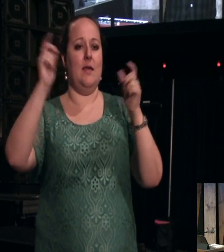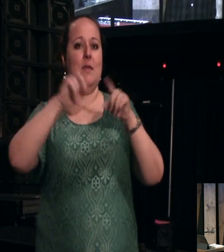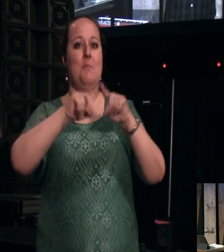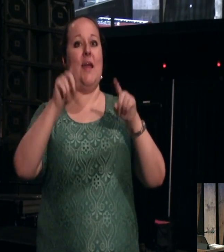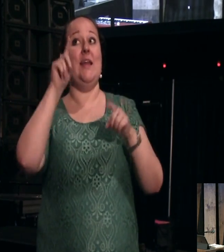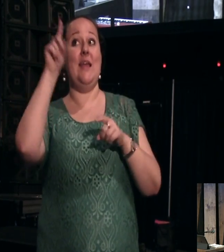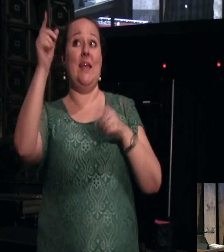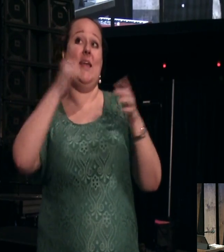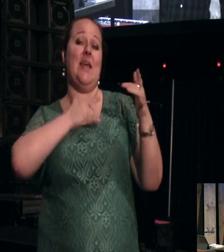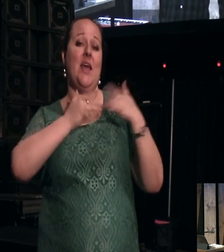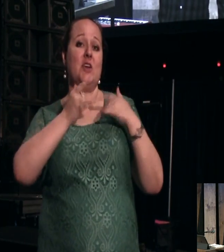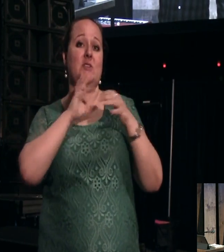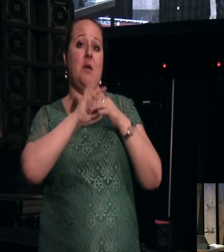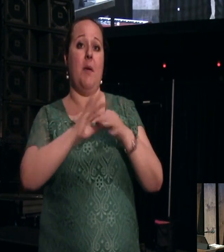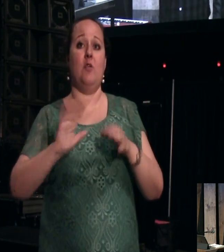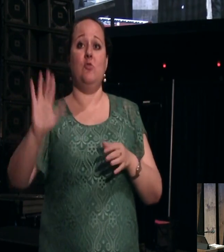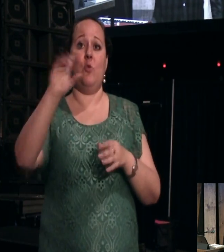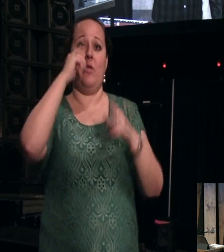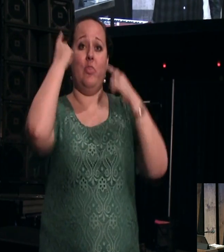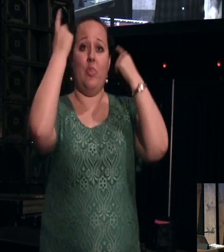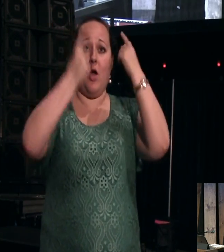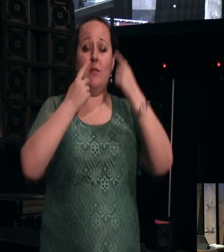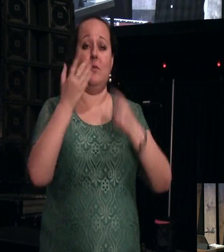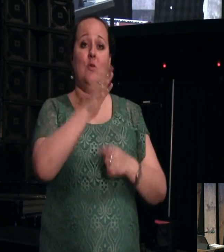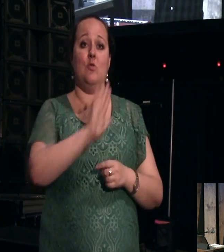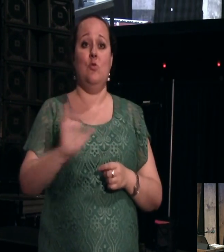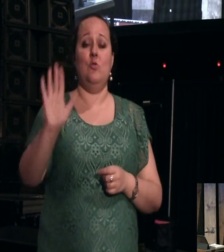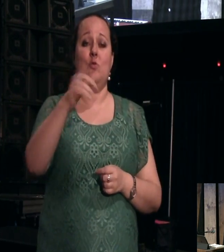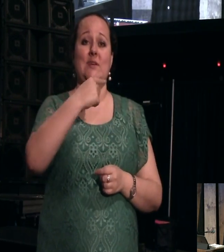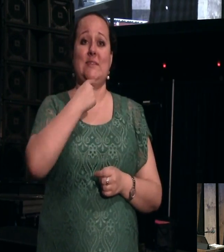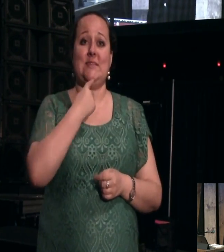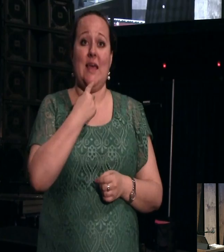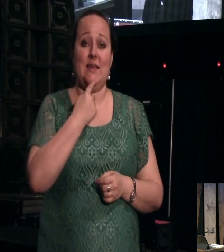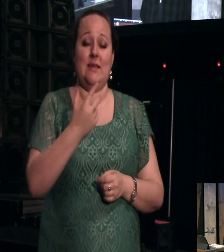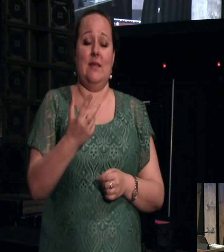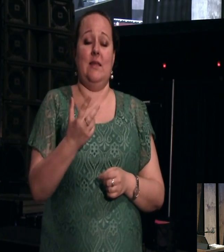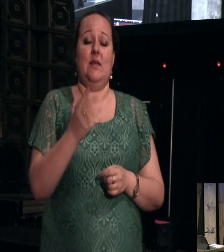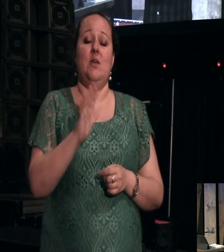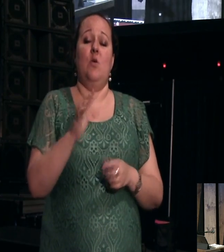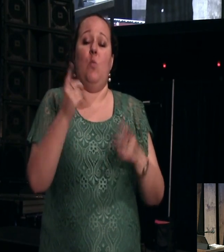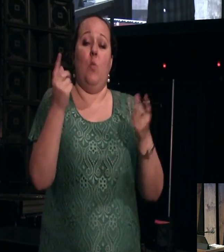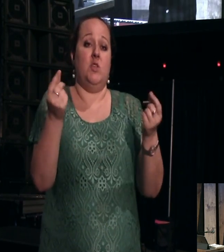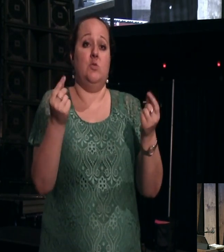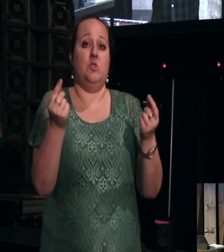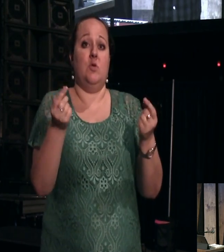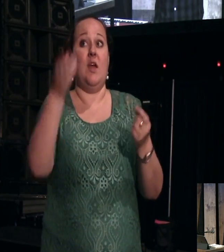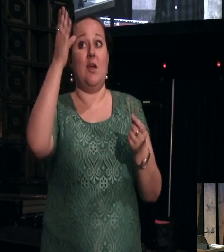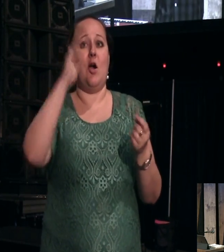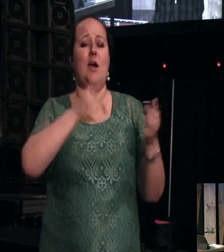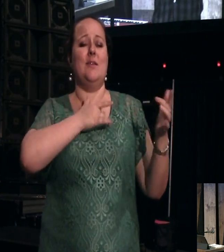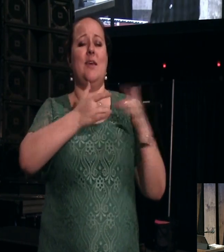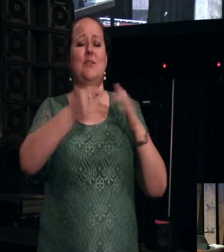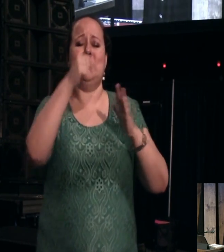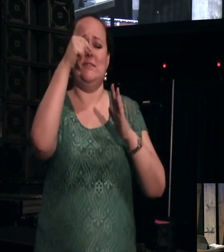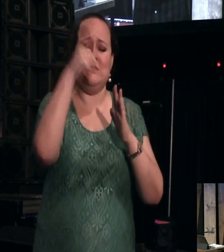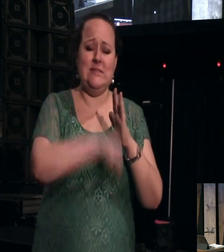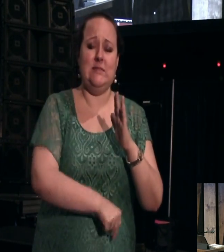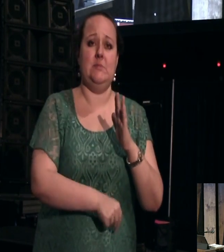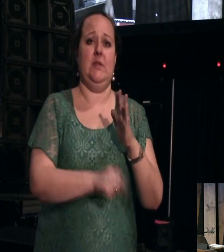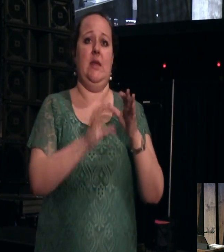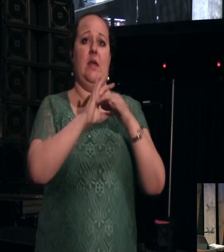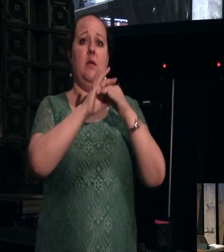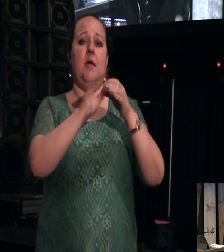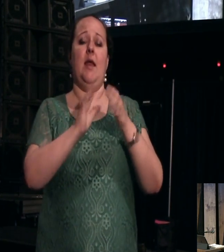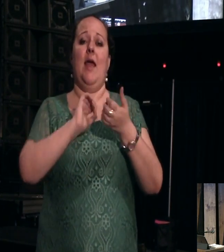deeply about what you dream. He cares about what you think. He cares about what you say. He cares about what